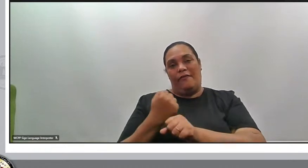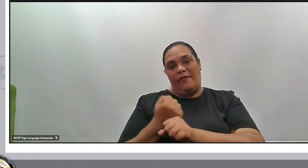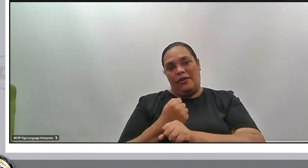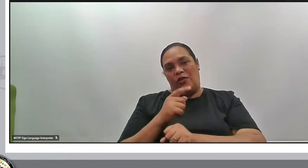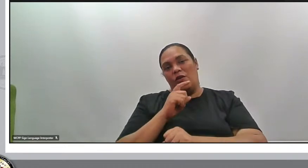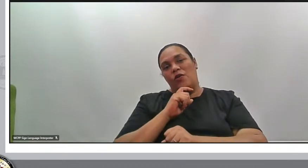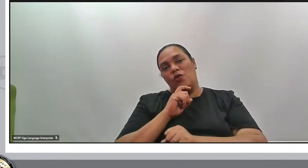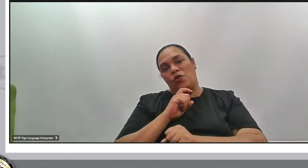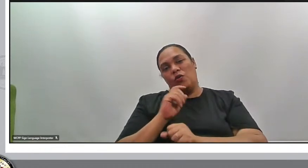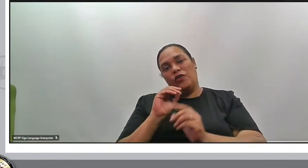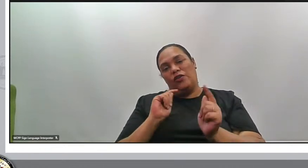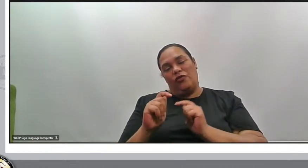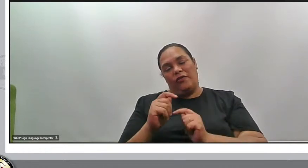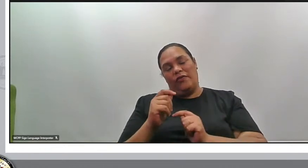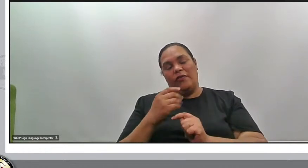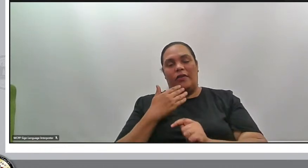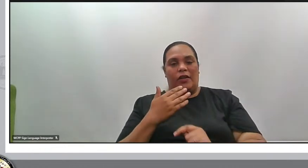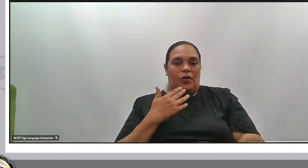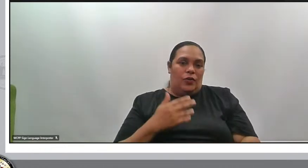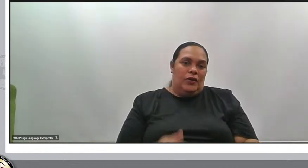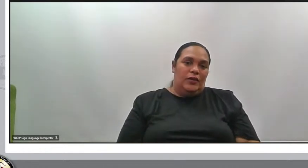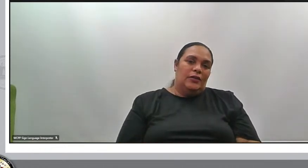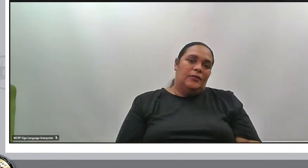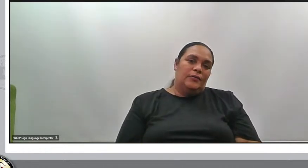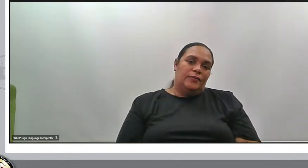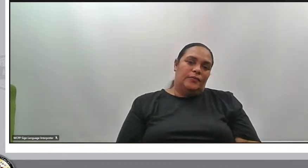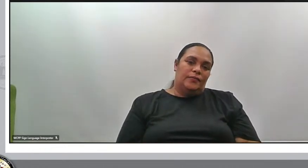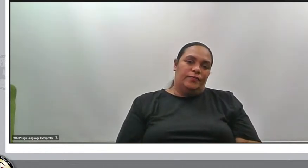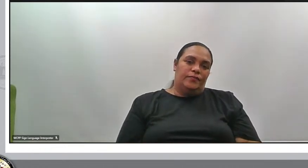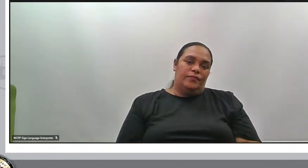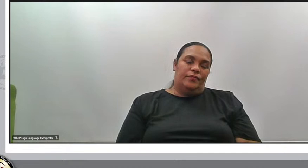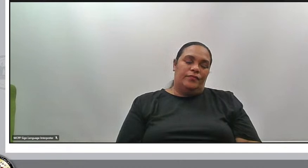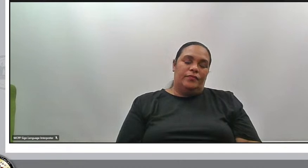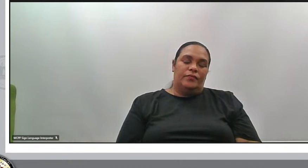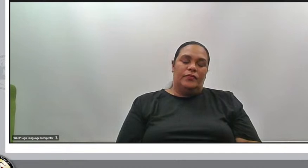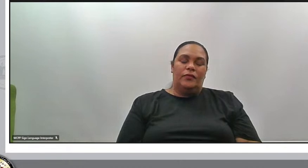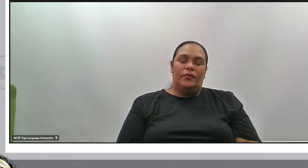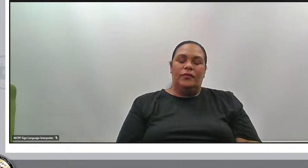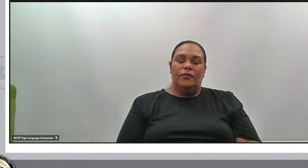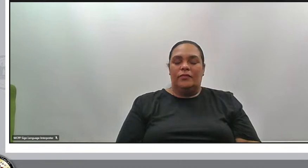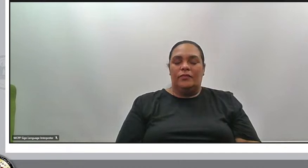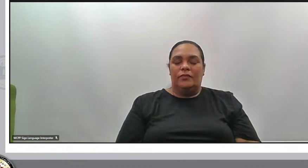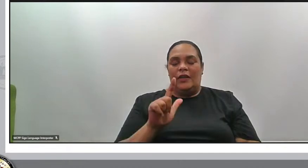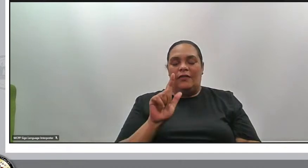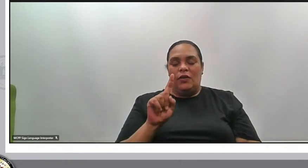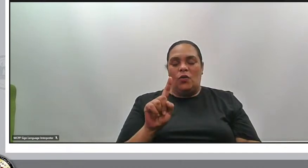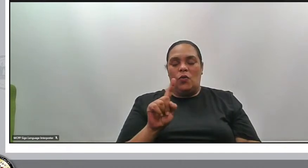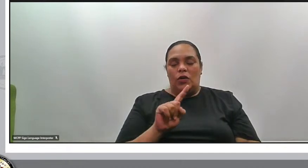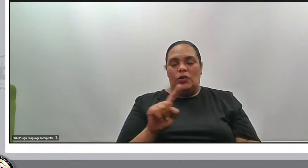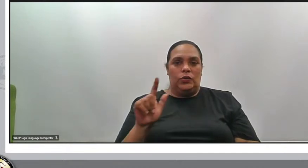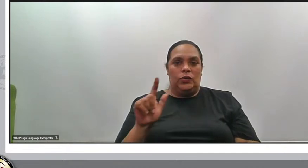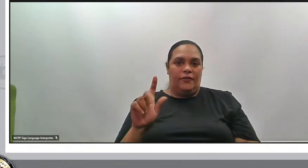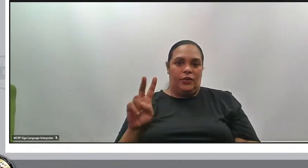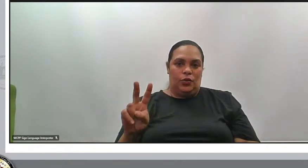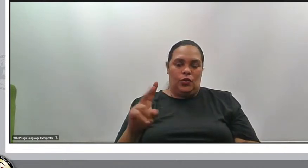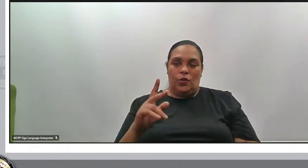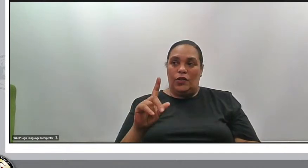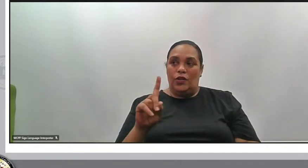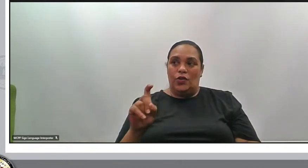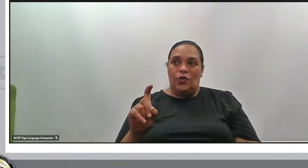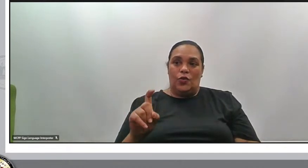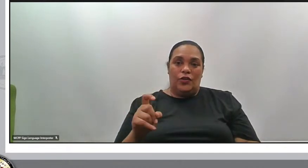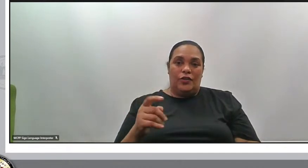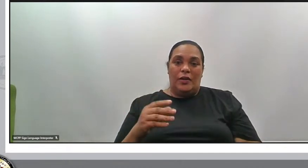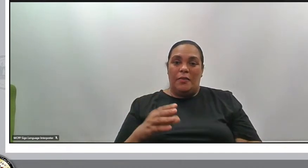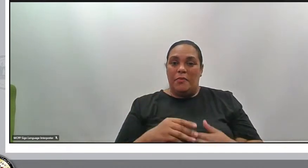here. Okay, all right, thank you. All right, then let's move on to page 71 and 72. Any questions from the members